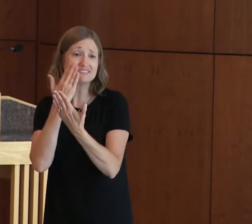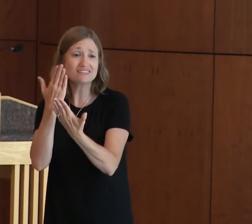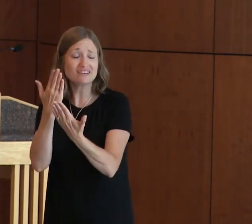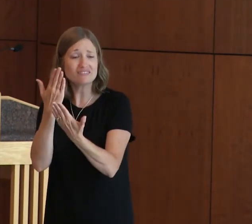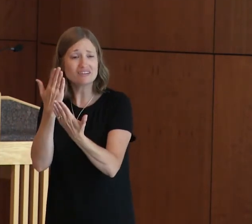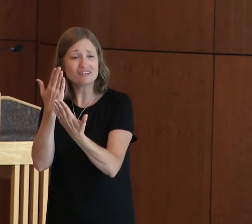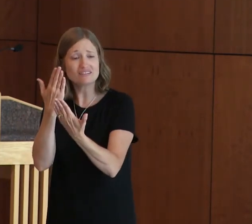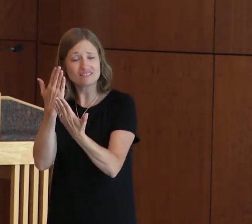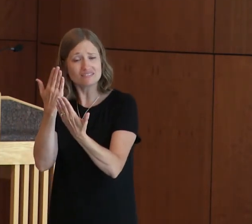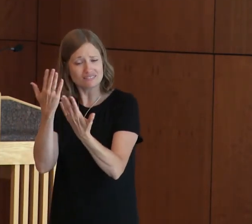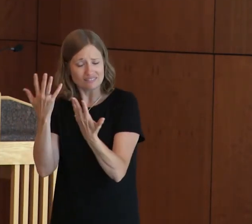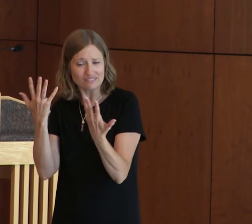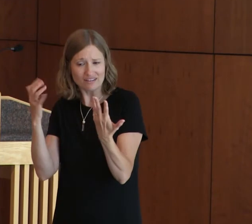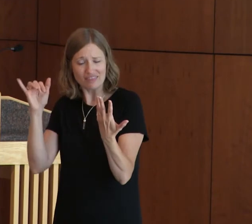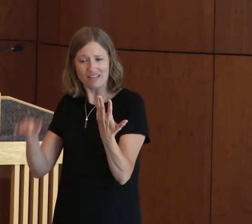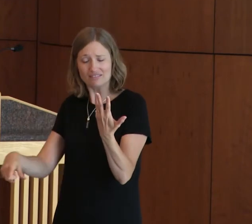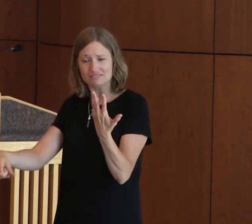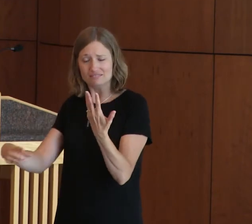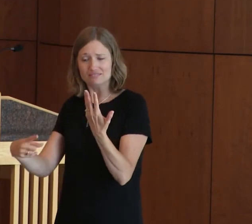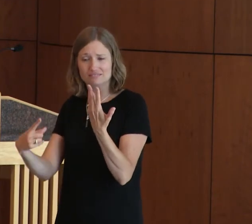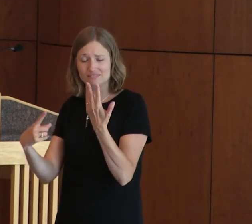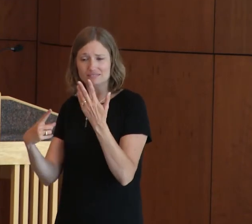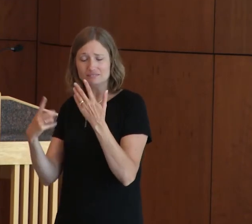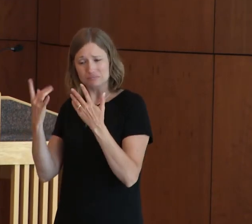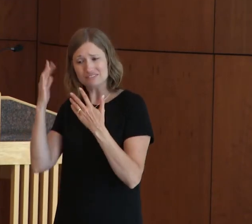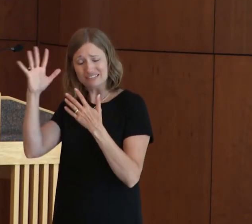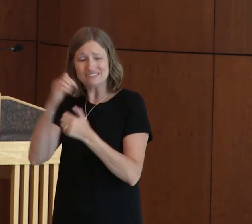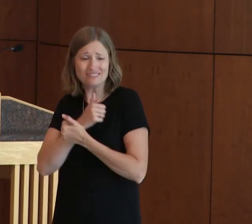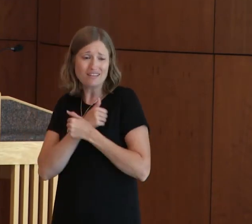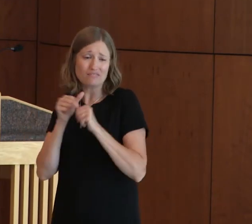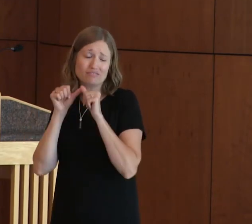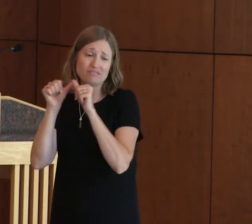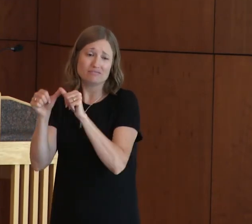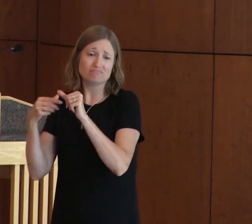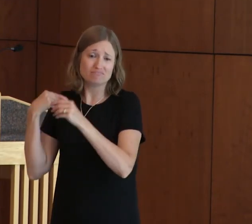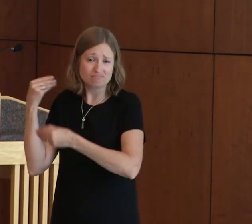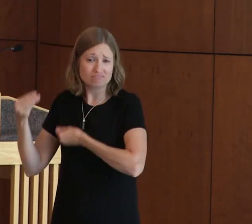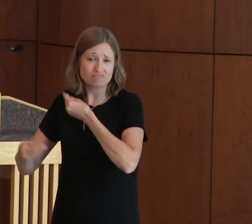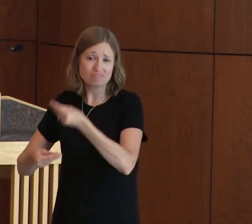steadfast love of God that is shown from generation to generation.